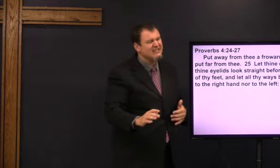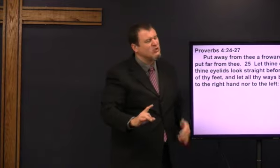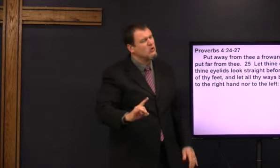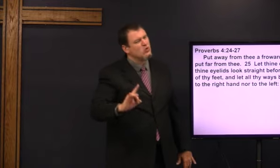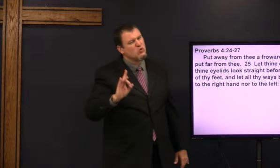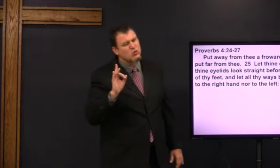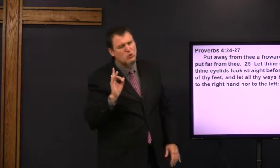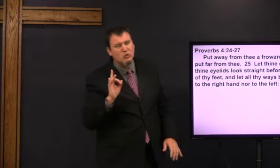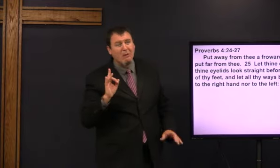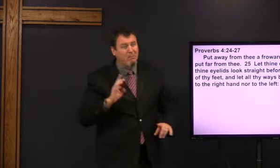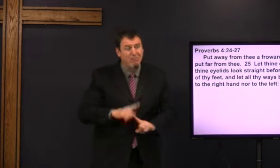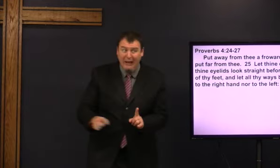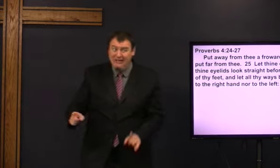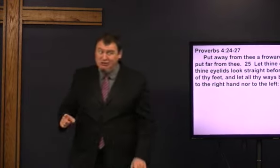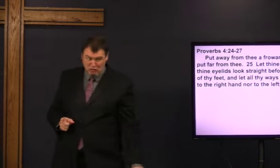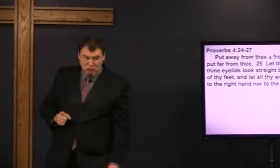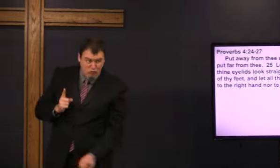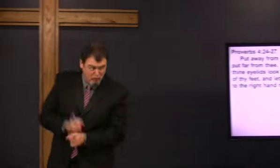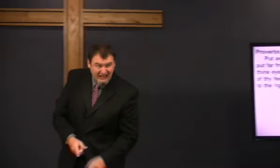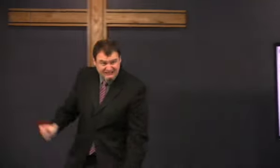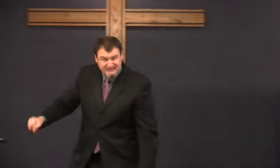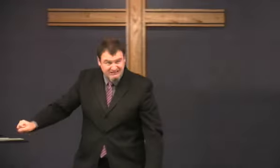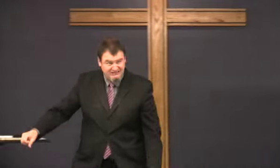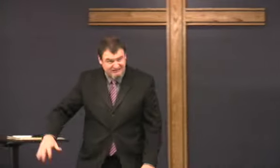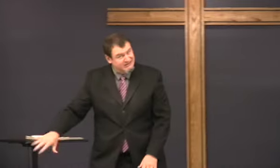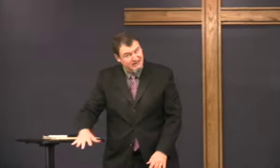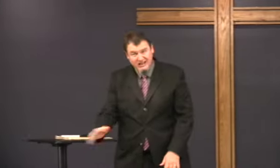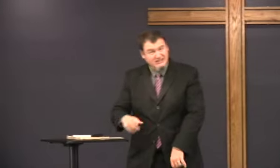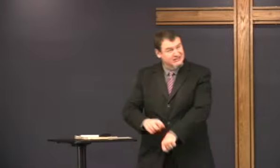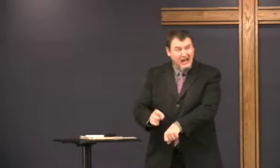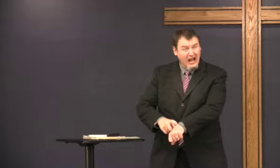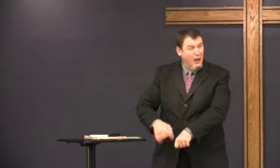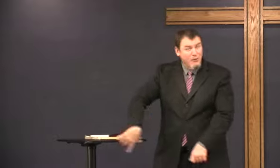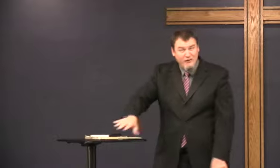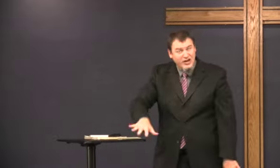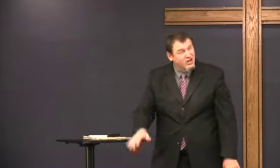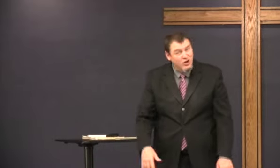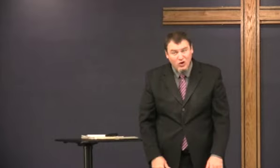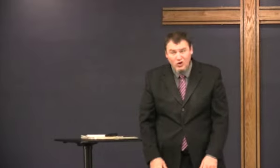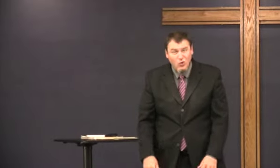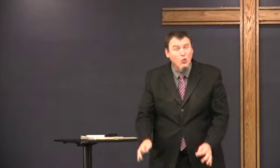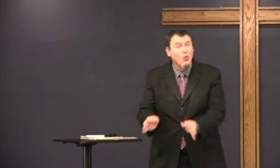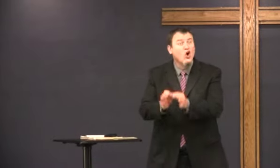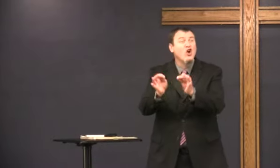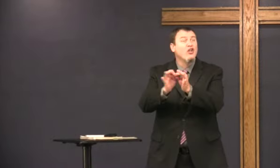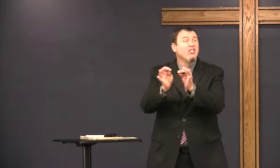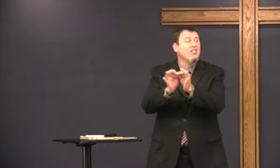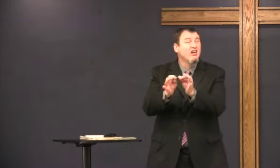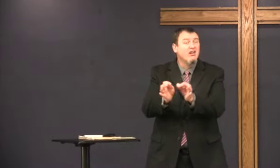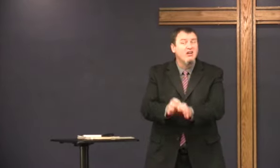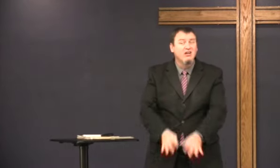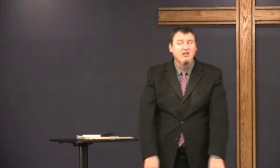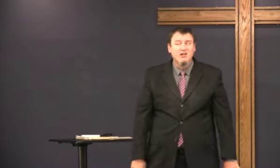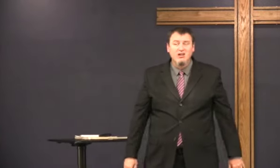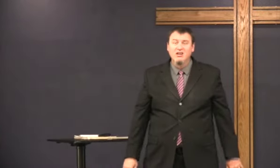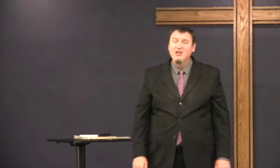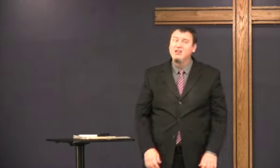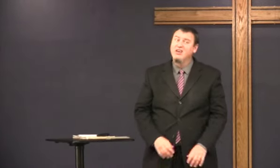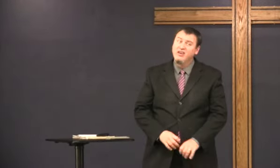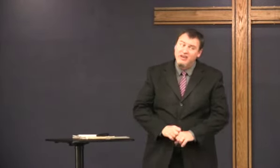Now is the time to start again. But it's true. They wasted a lot of time doing worthless